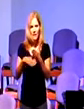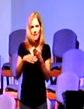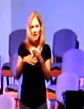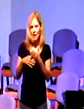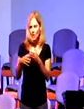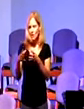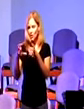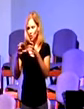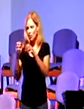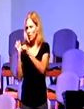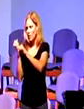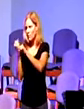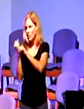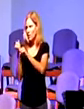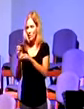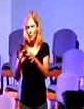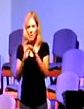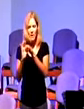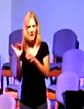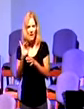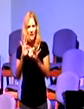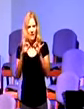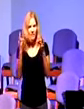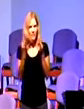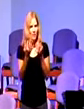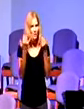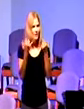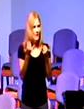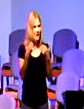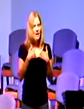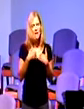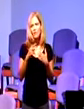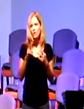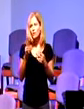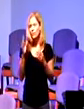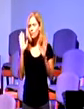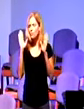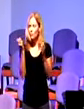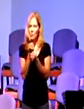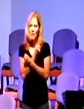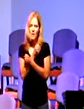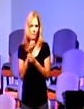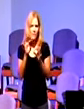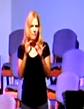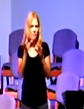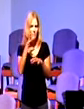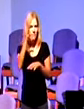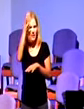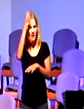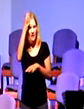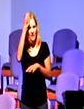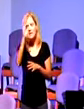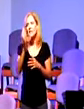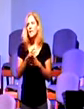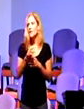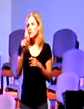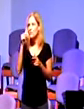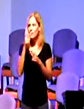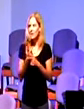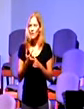softball. And we just bonded as a family. And so today I have two loving parents, two sisters, and a black lab named